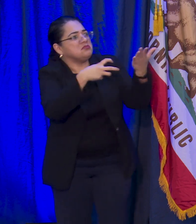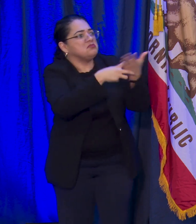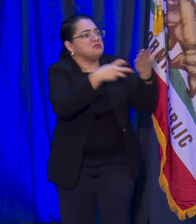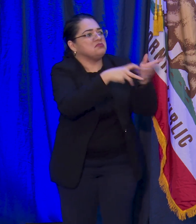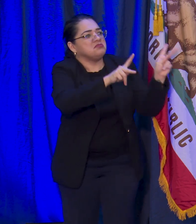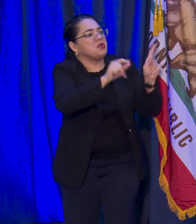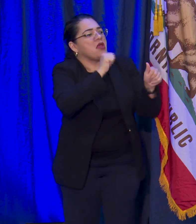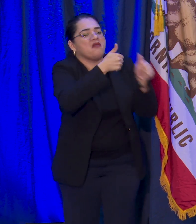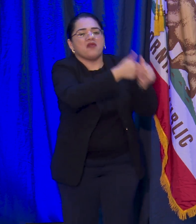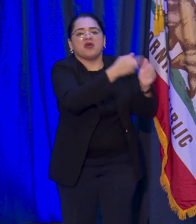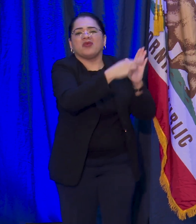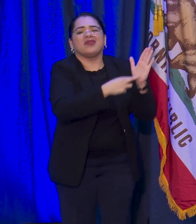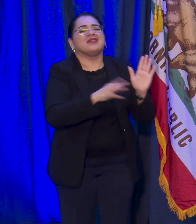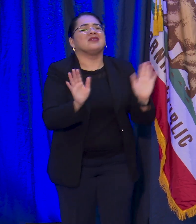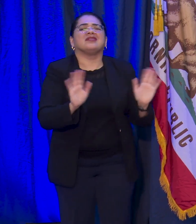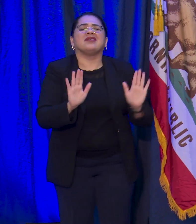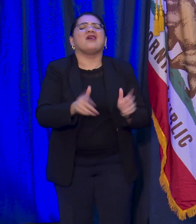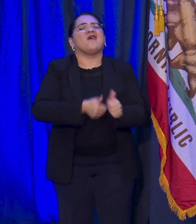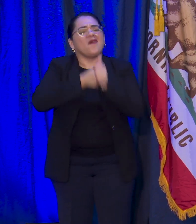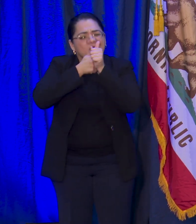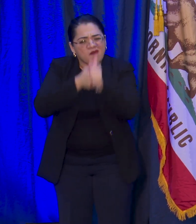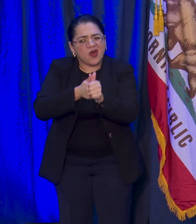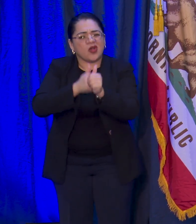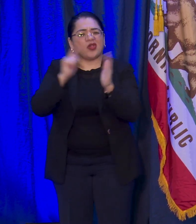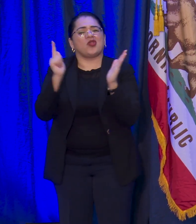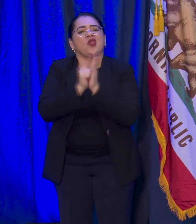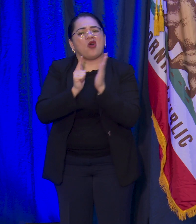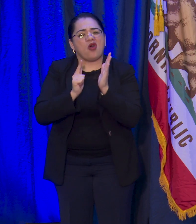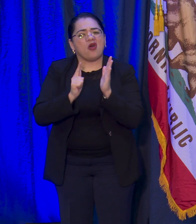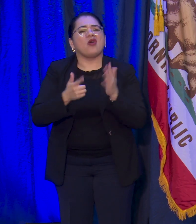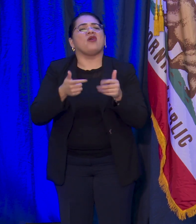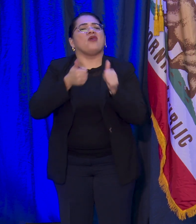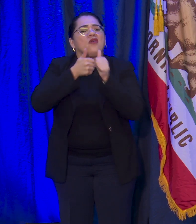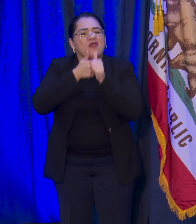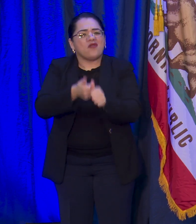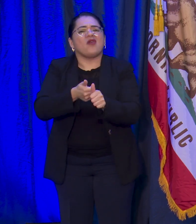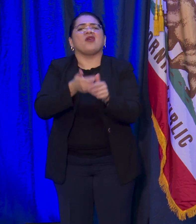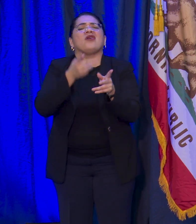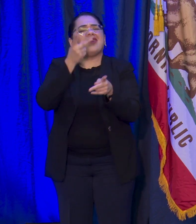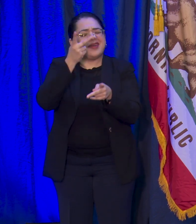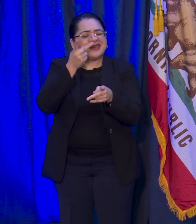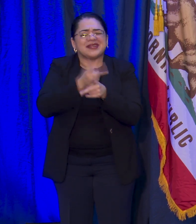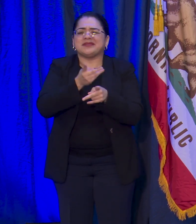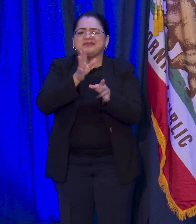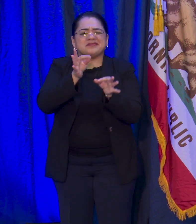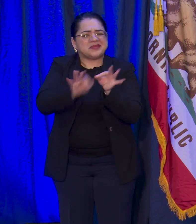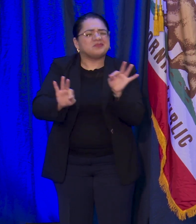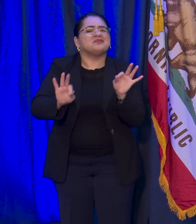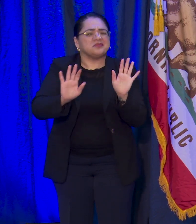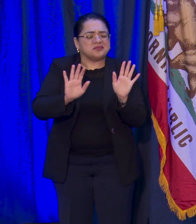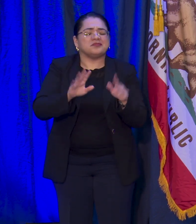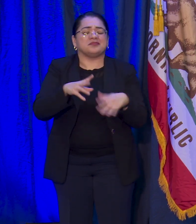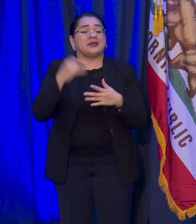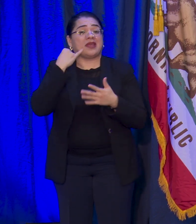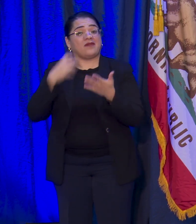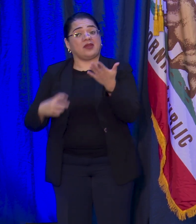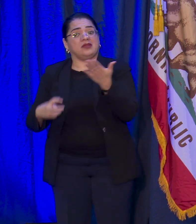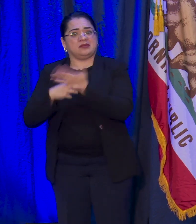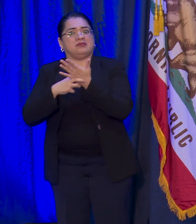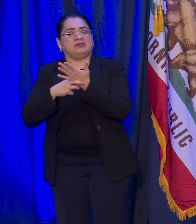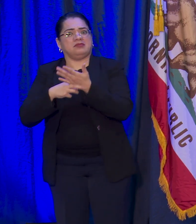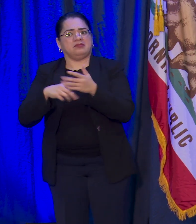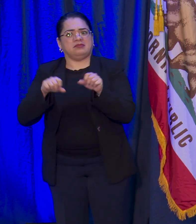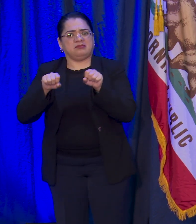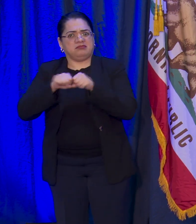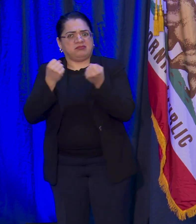so I ask all of you to just follow the orders, follow the law. You can receive a citation or a ticket for breaking the order,